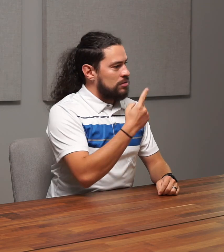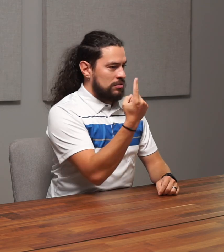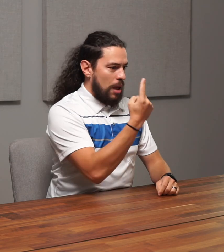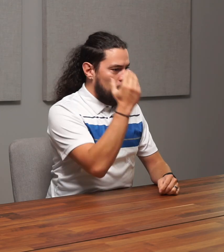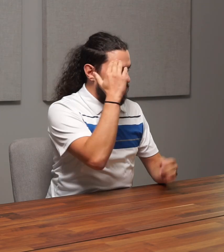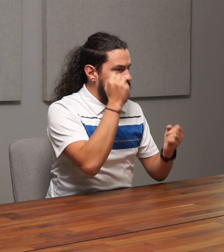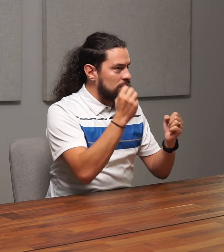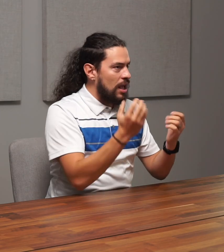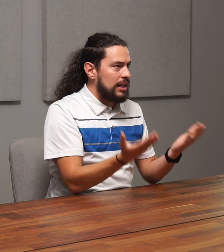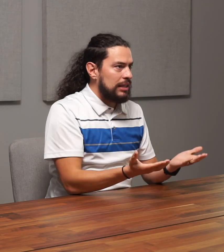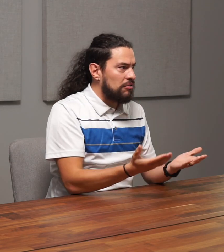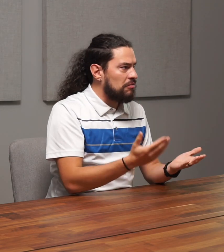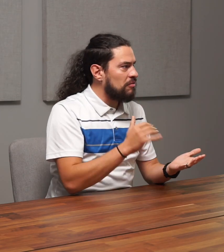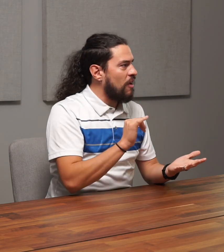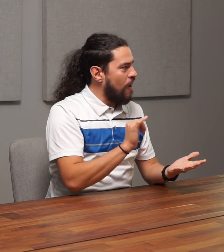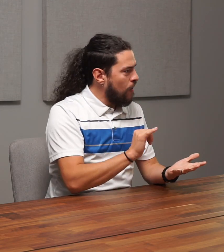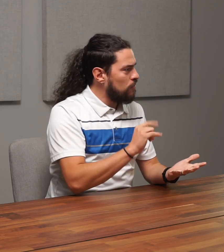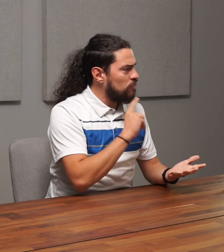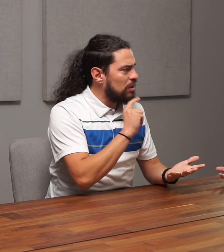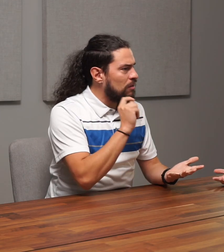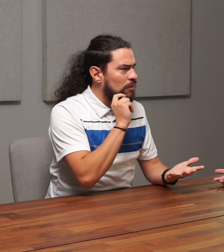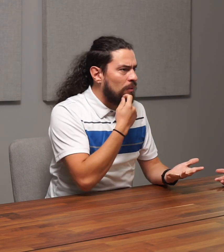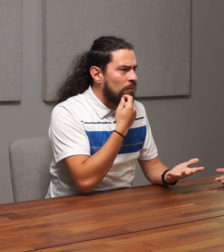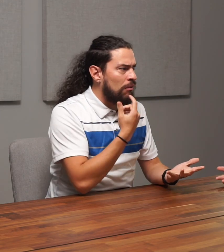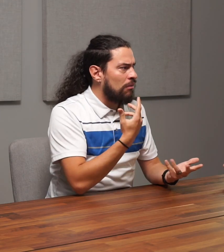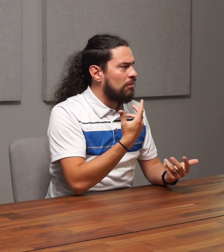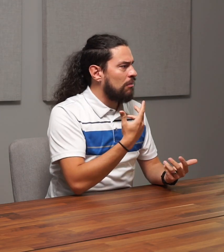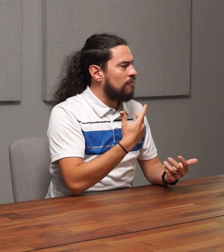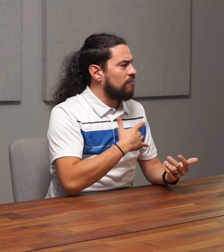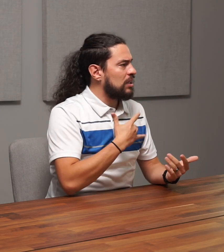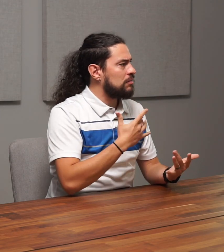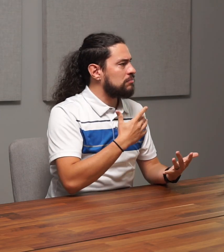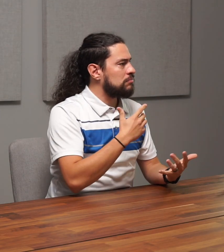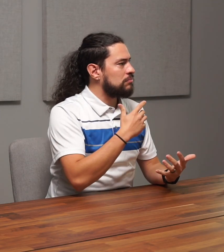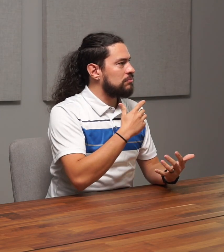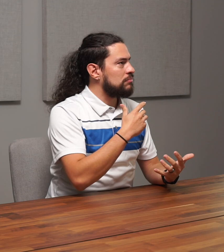for me so and i would be very surprised oh they know sign language here